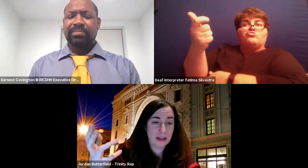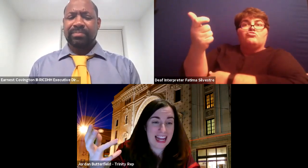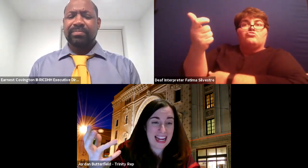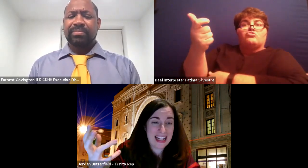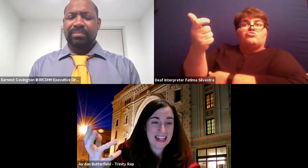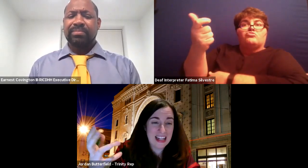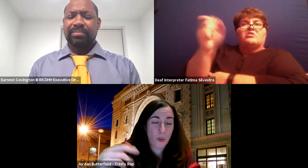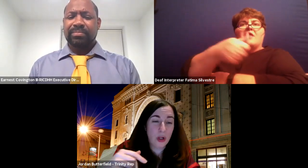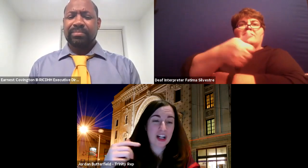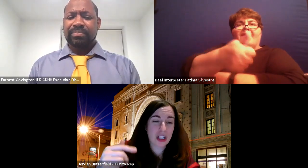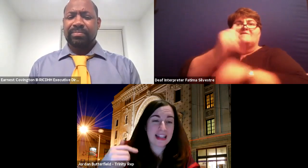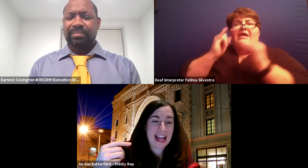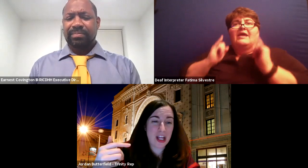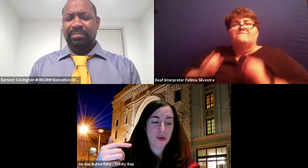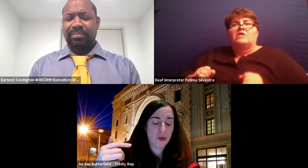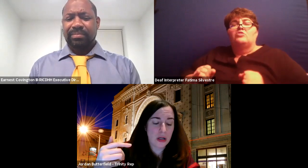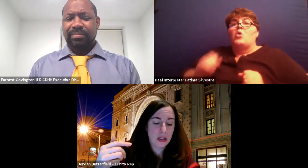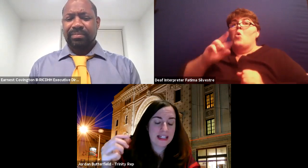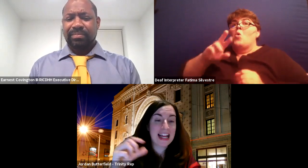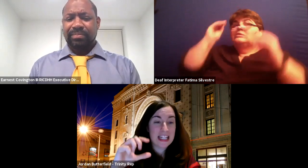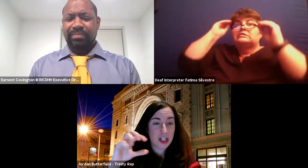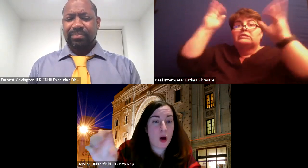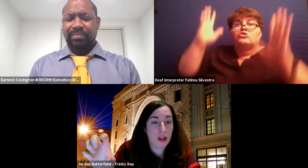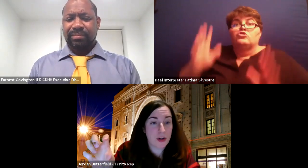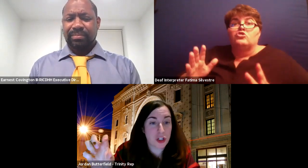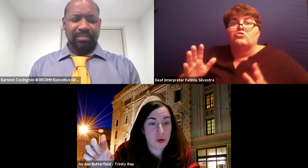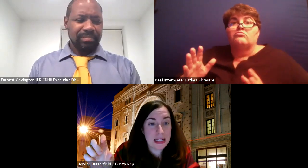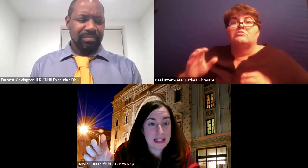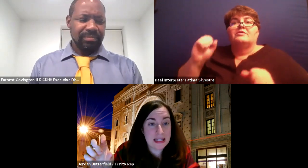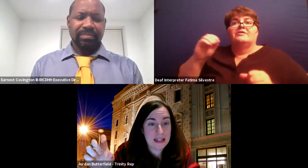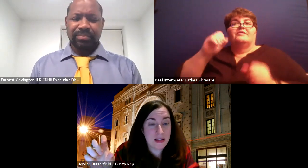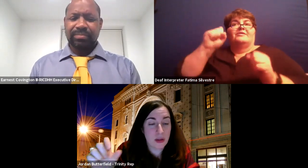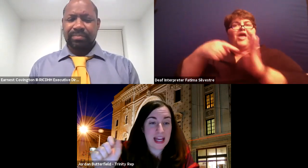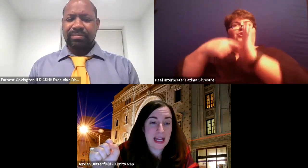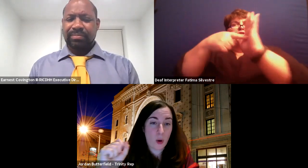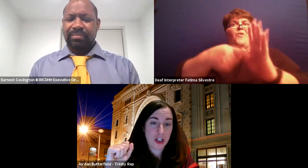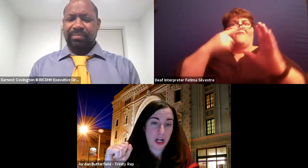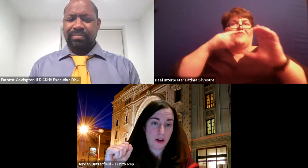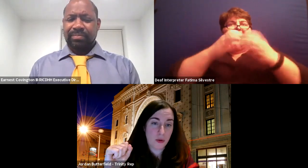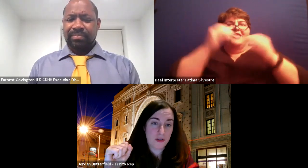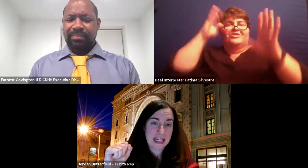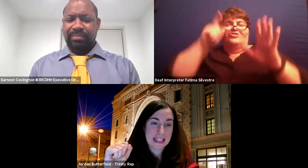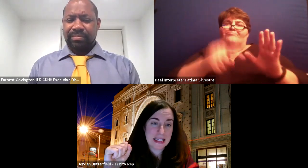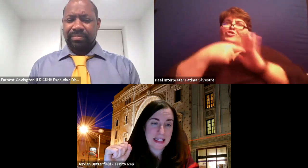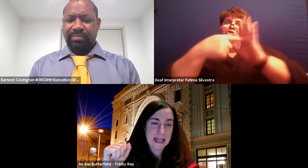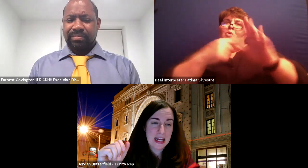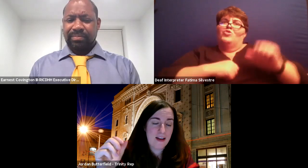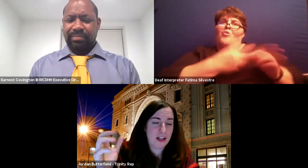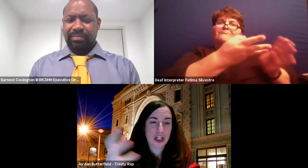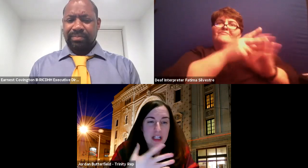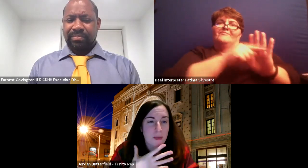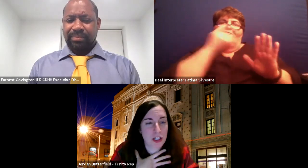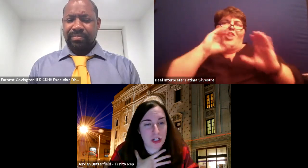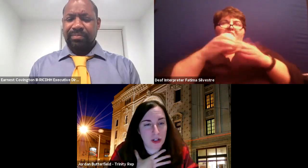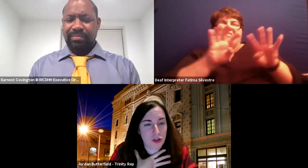educator link will actually let you send it to all of your students so that they can watch it on their own devices. If